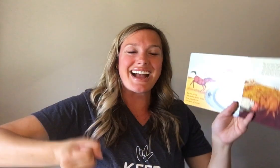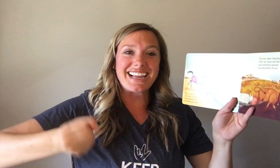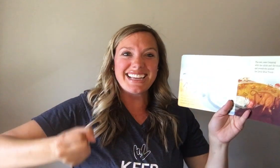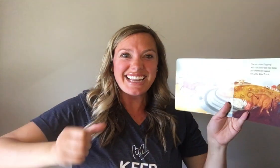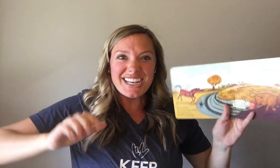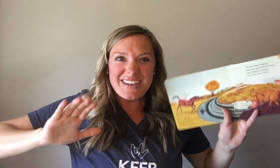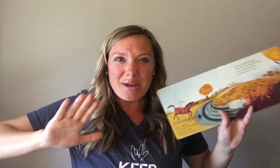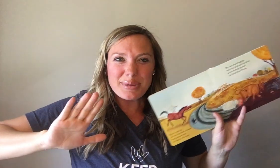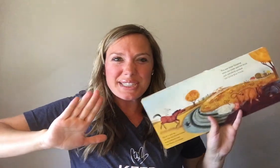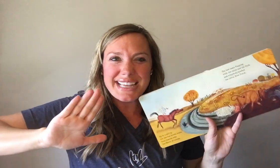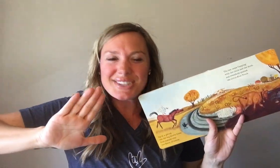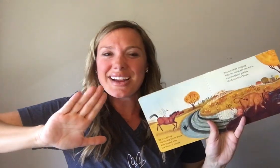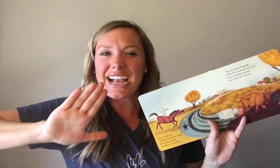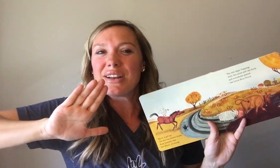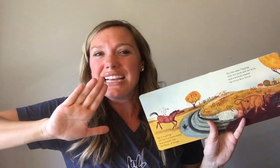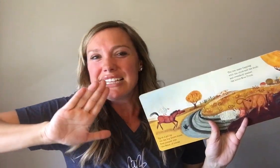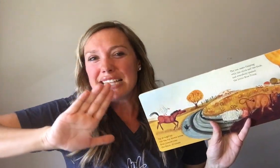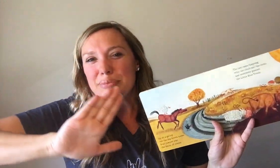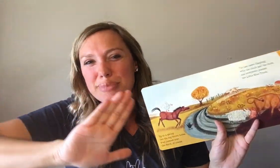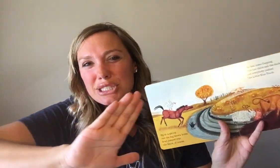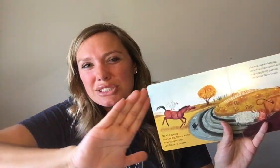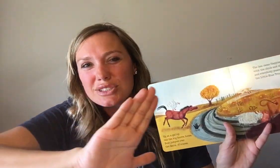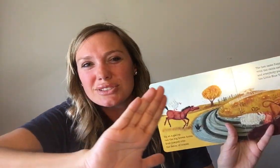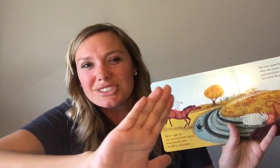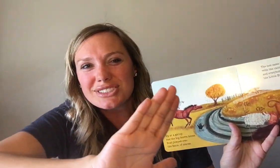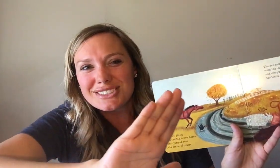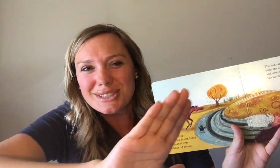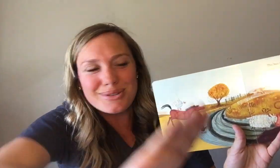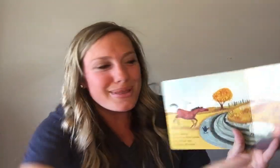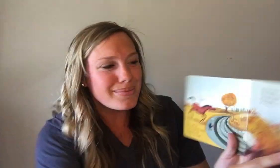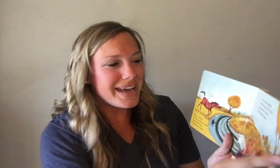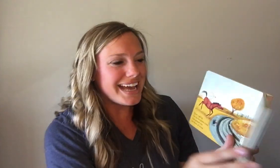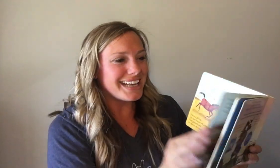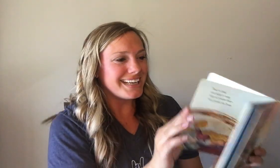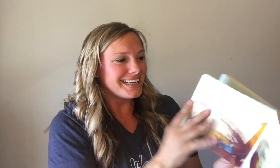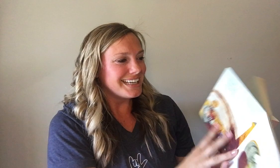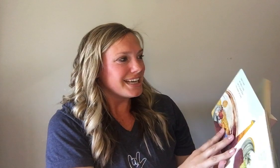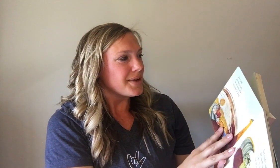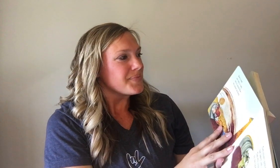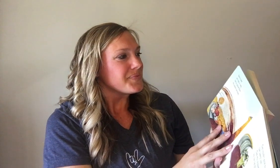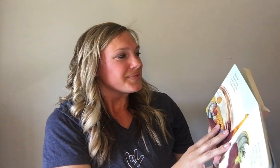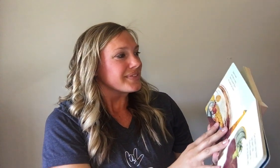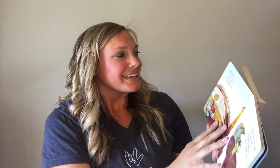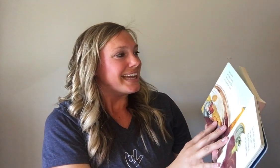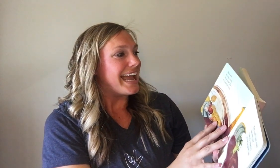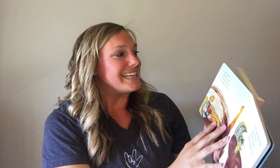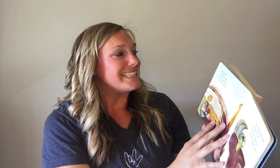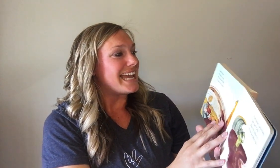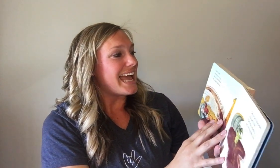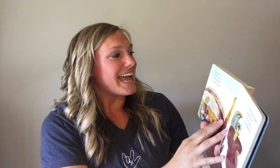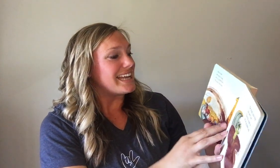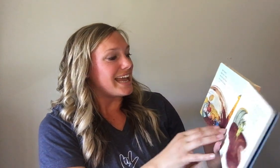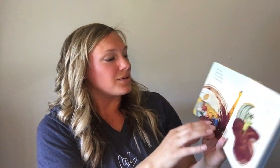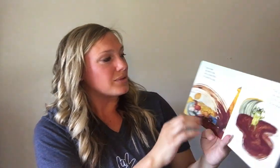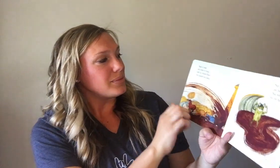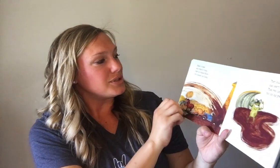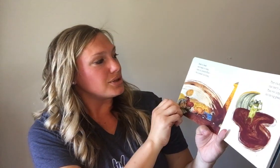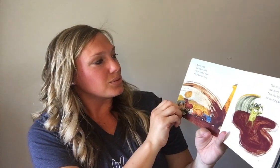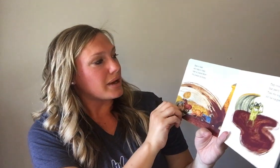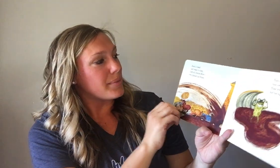truck. Can you help push that truck out? They pushed all through the mud. Head to head and rump to rump,